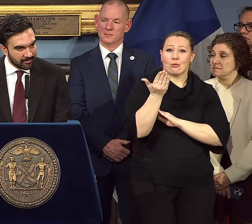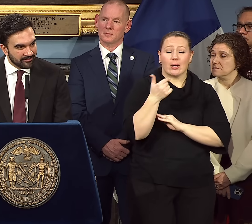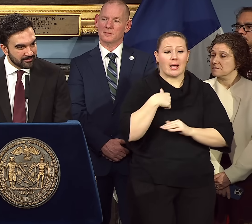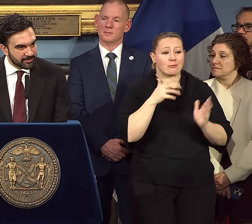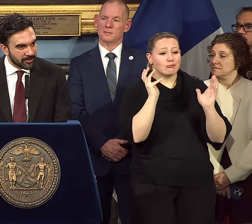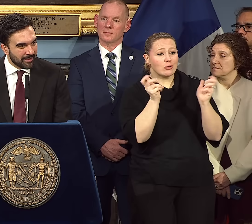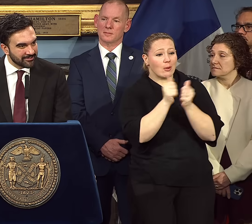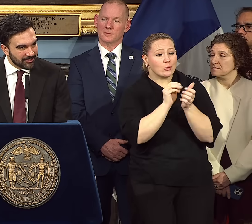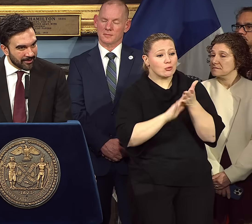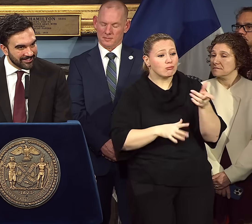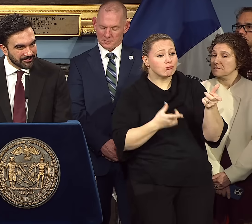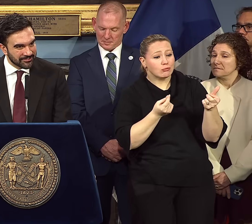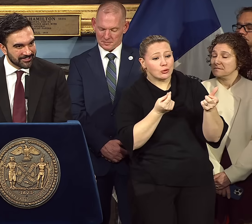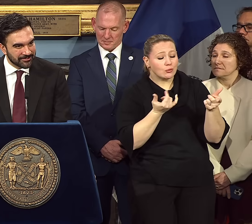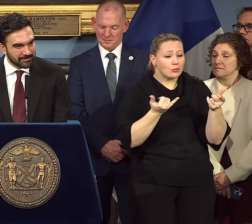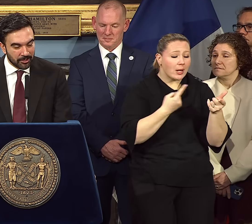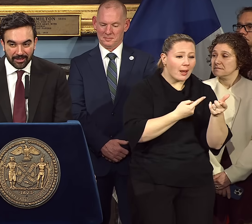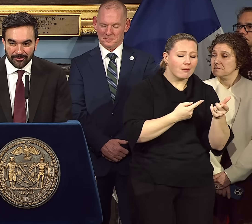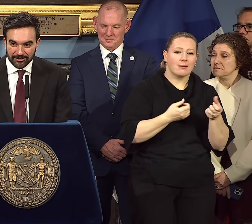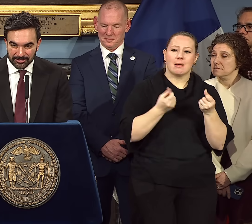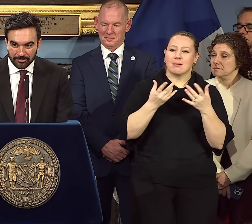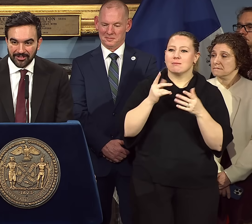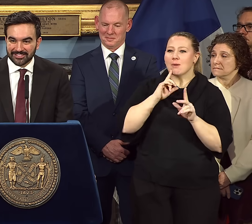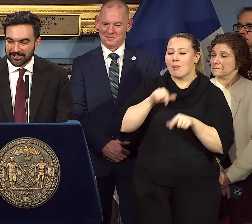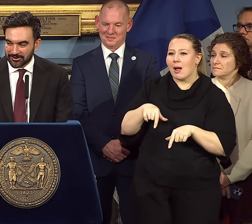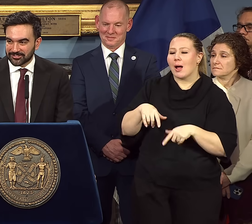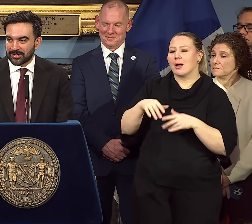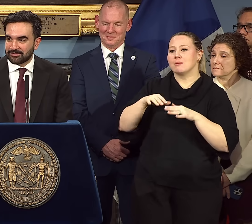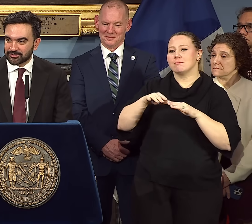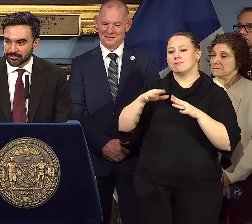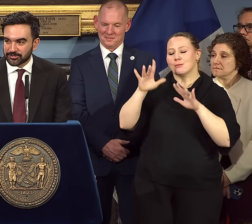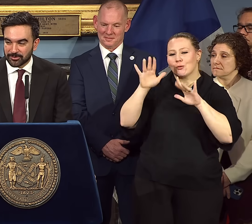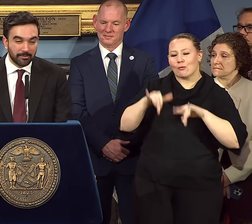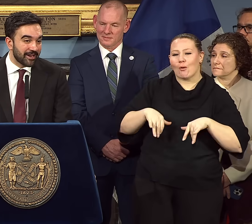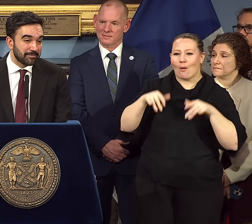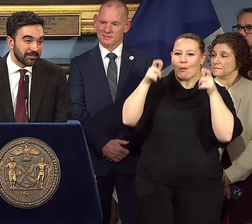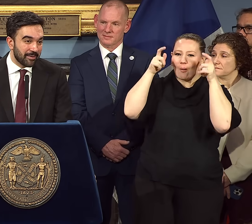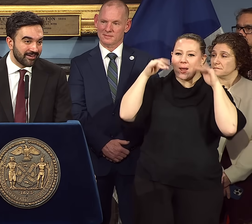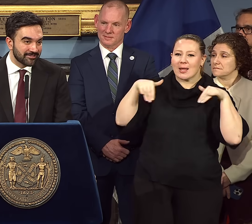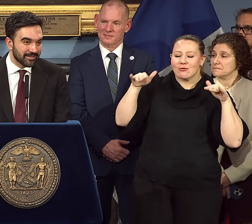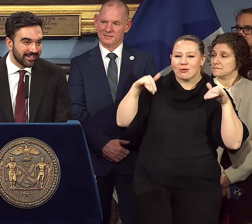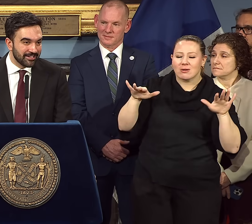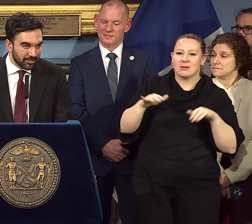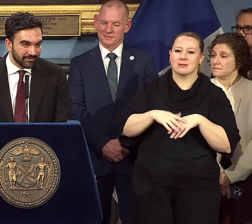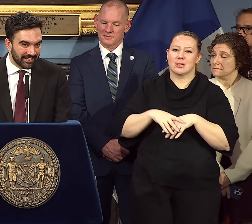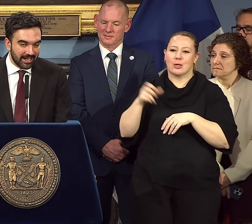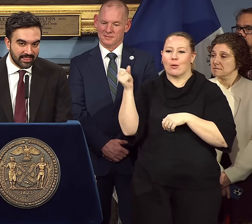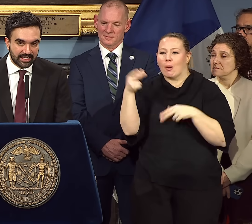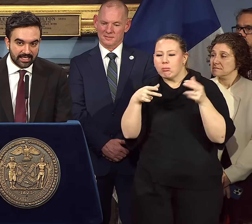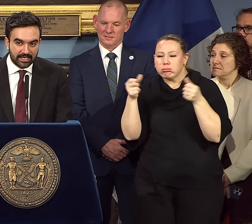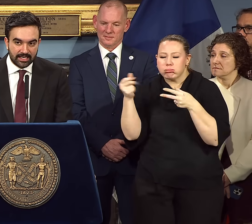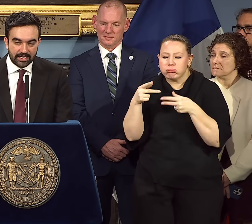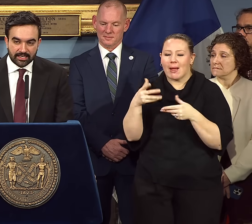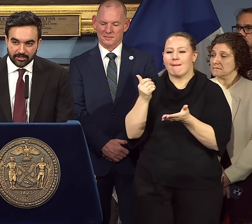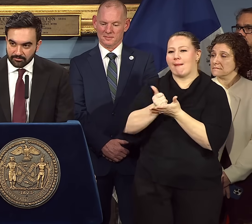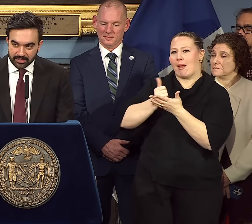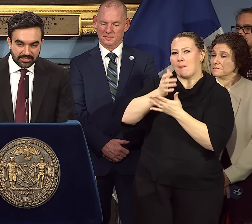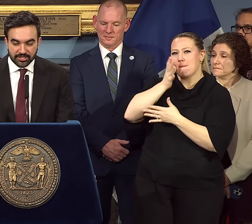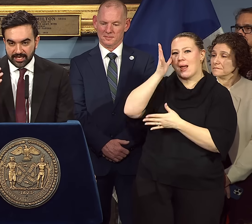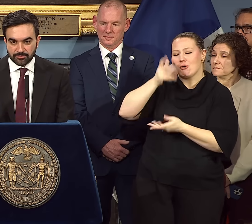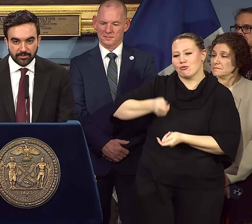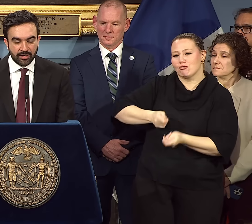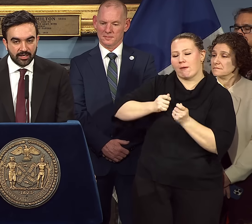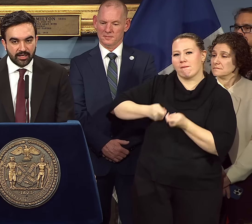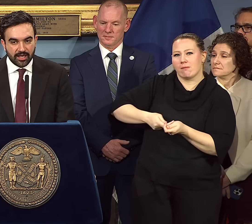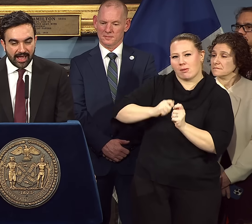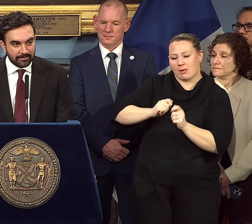a number of them spoke about snow angels, spoke about throwing snowballs, and there were also a number of students who spoke about helping their parents with shoveling. And I think that,